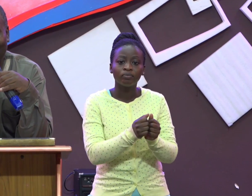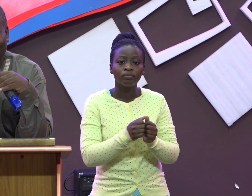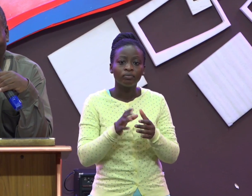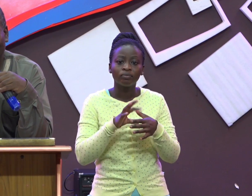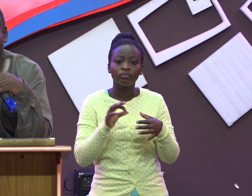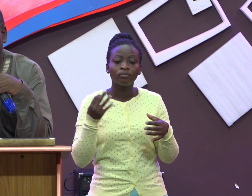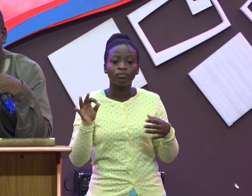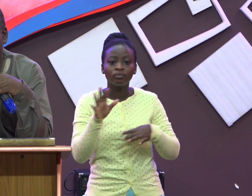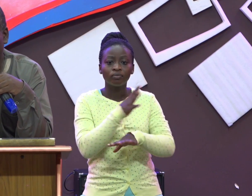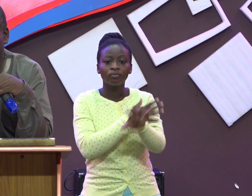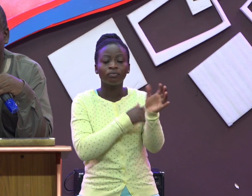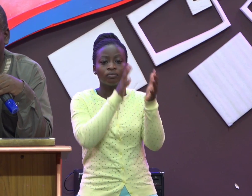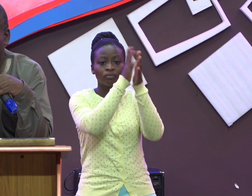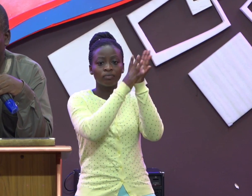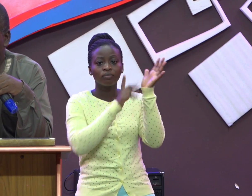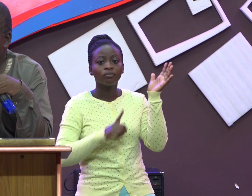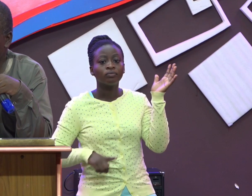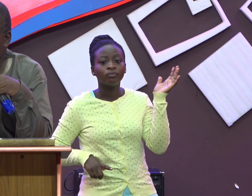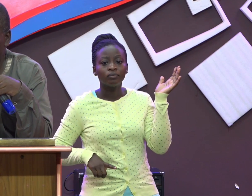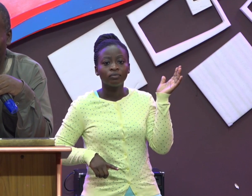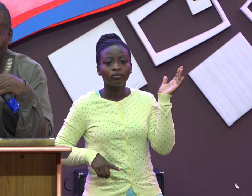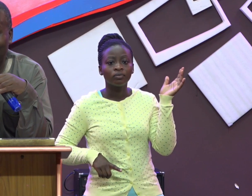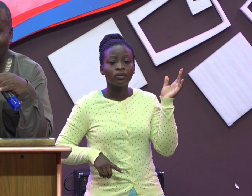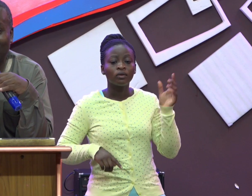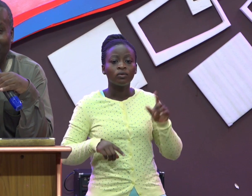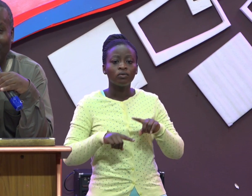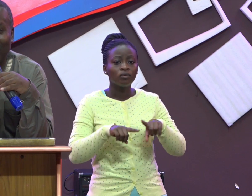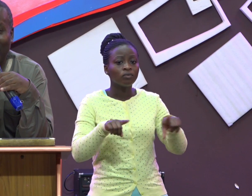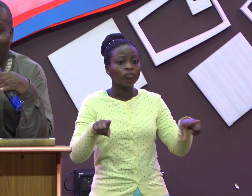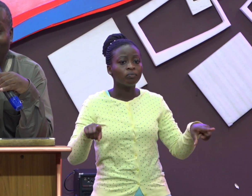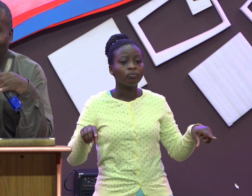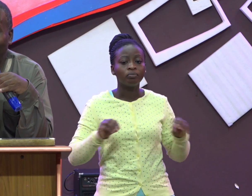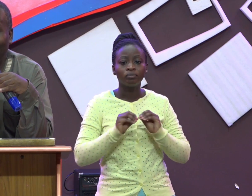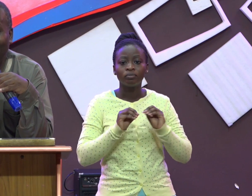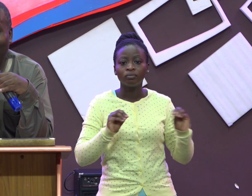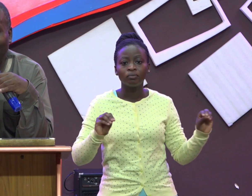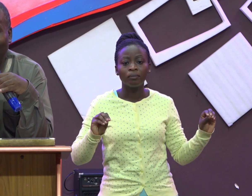syndicate. Praise the Lord. We will not be making